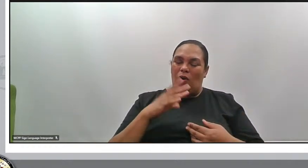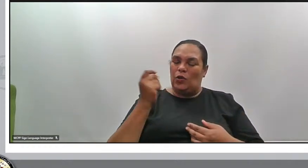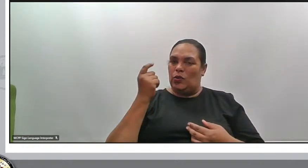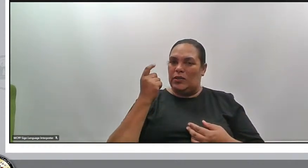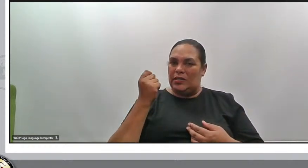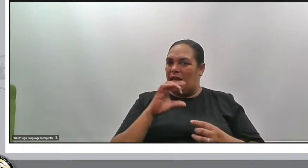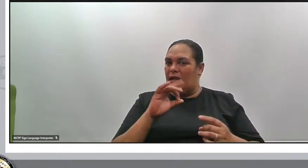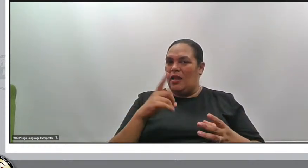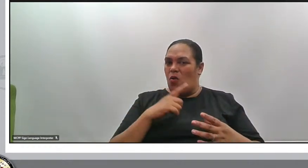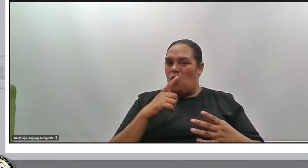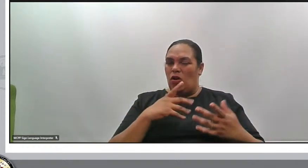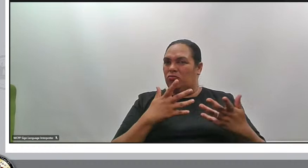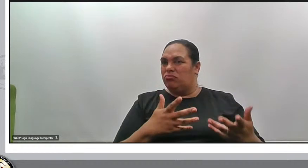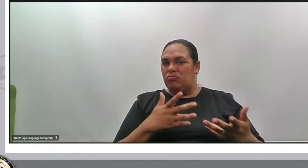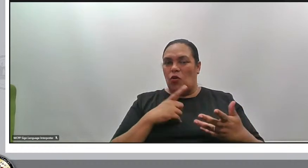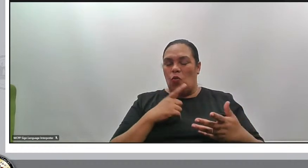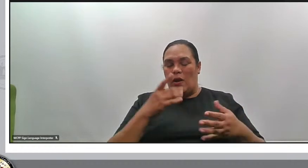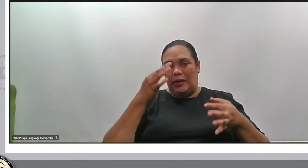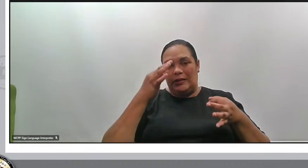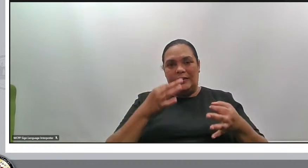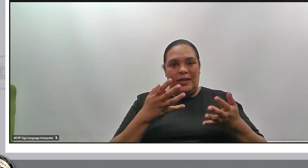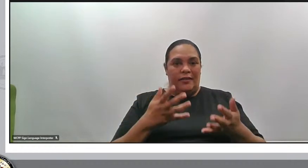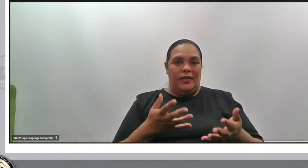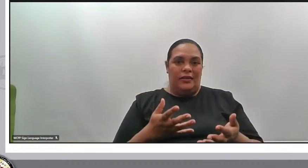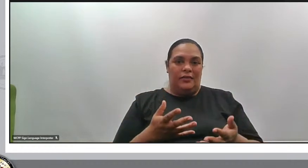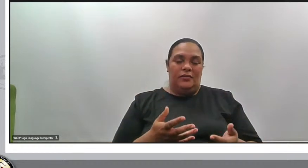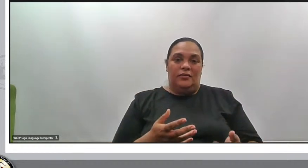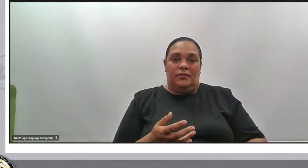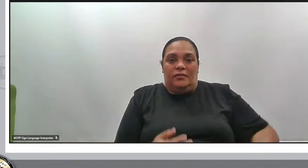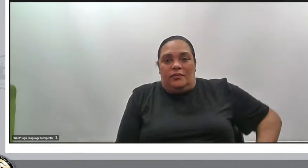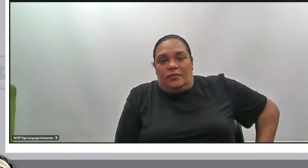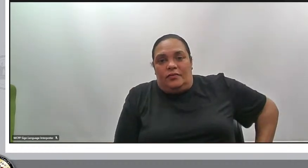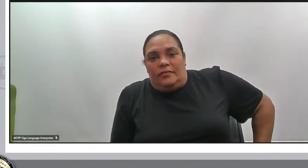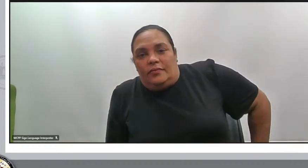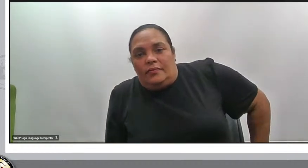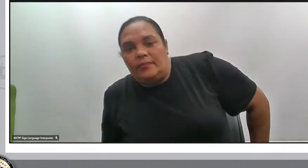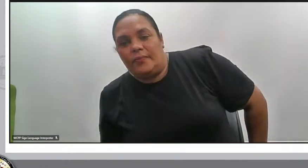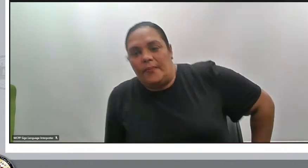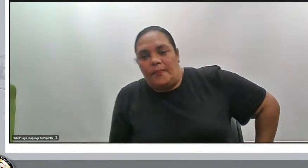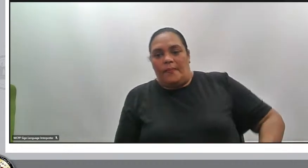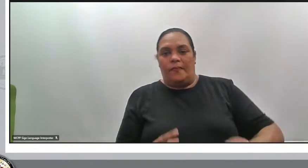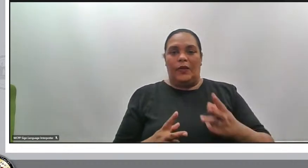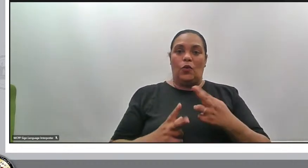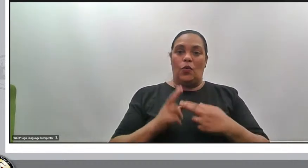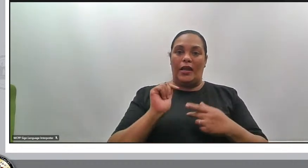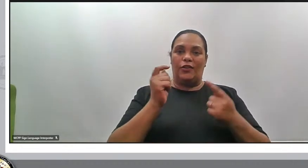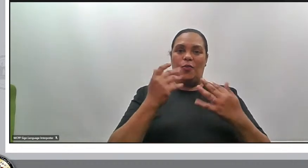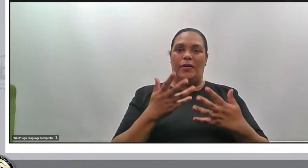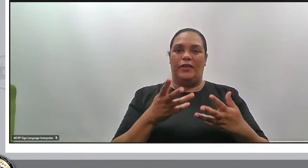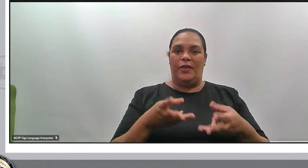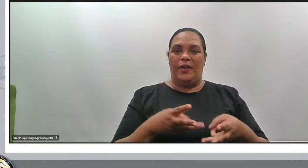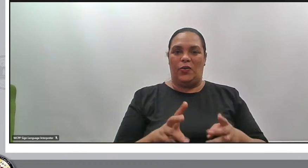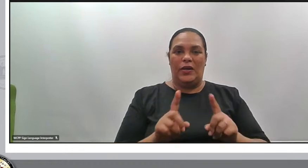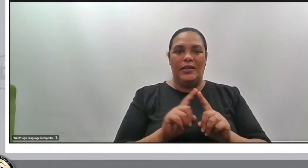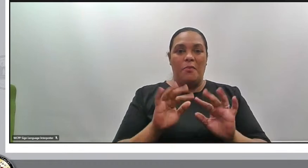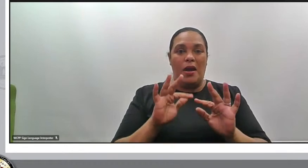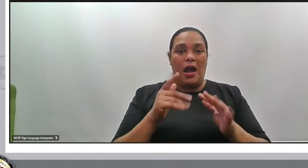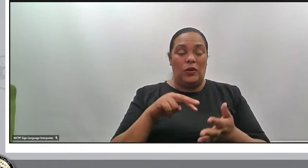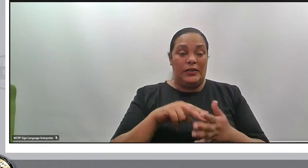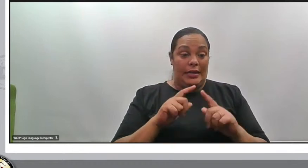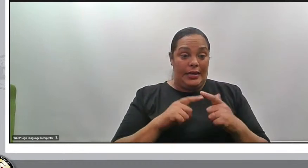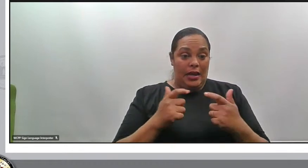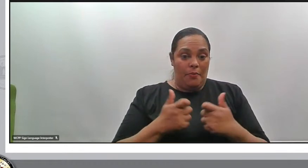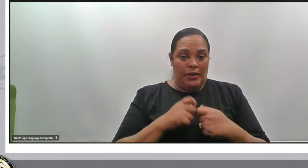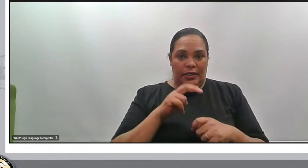understand what was the budget decision to cut the Standing Committee budget to such extent, and how are the Standing Committee